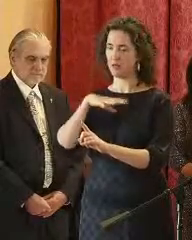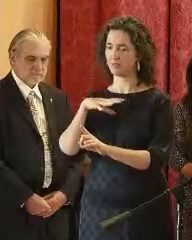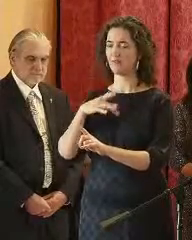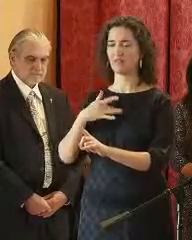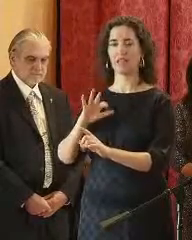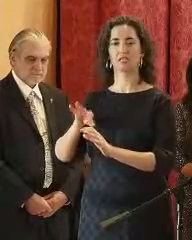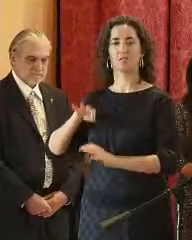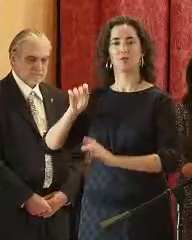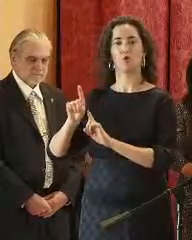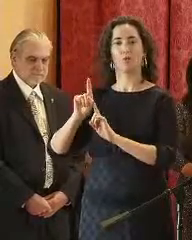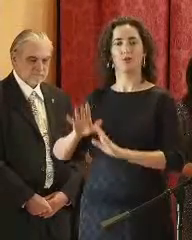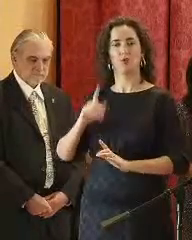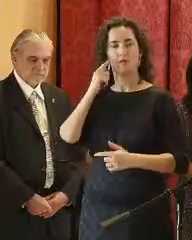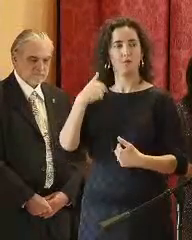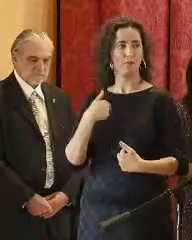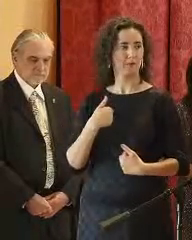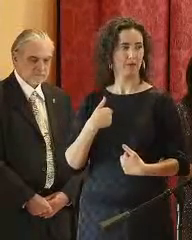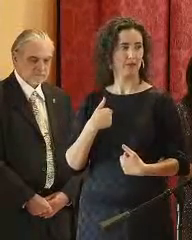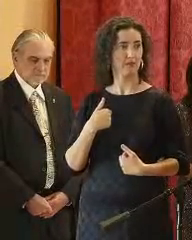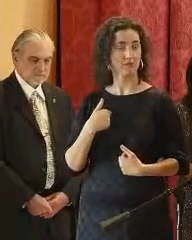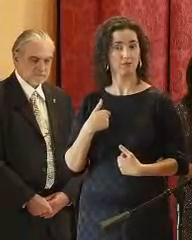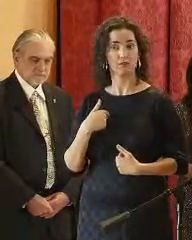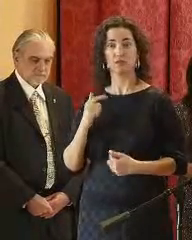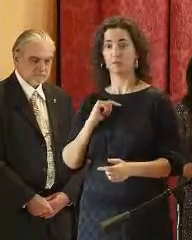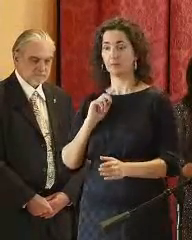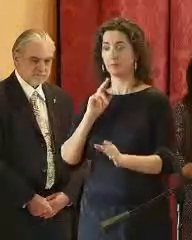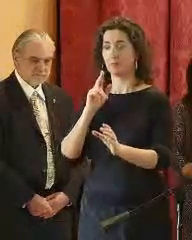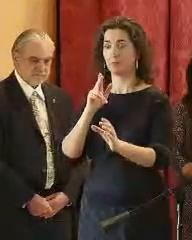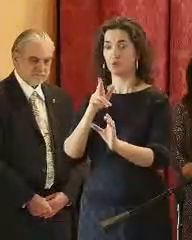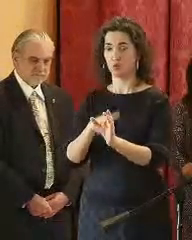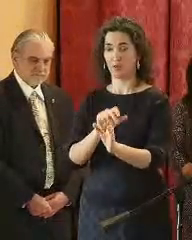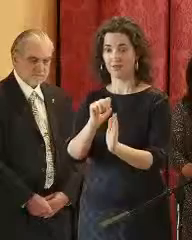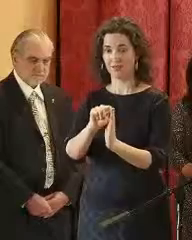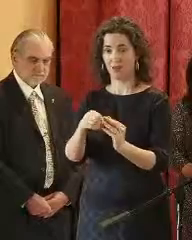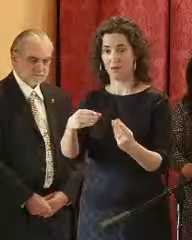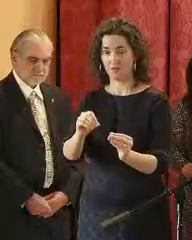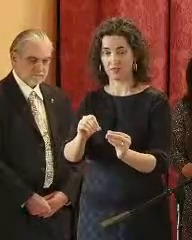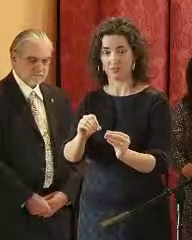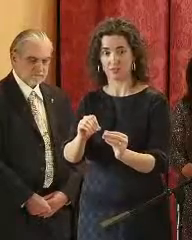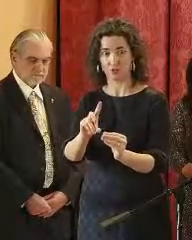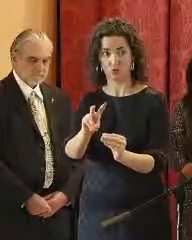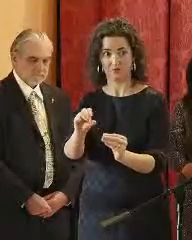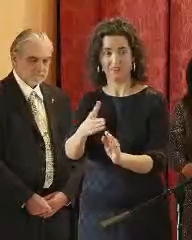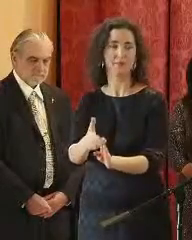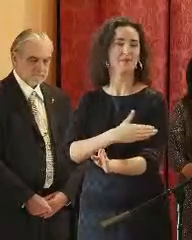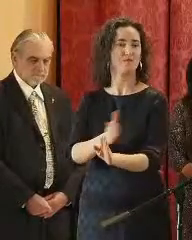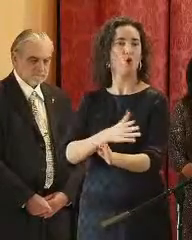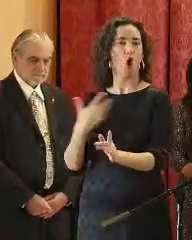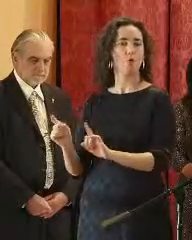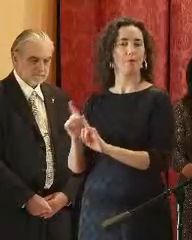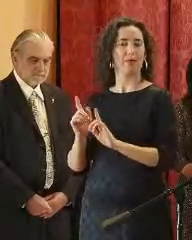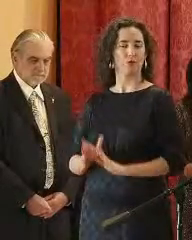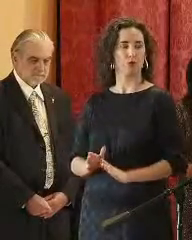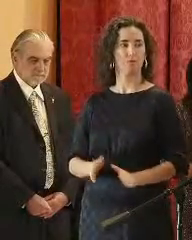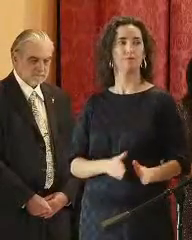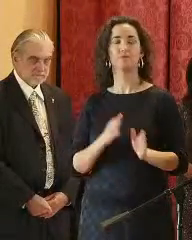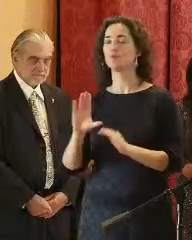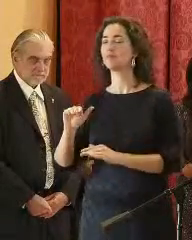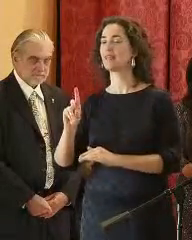me since even before I came to the state office in 2005. And Candy